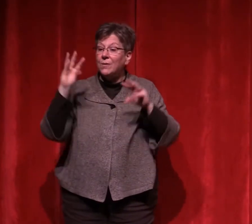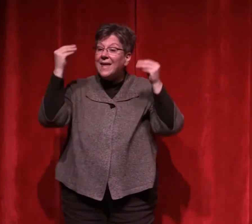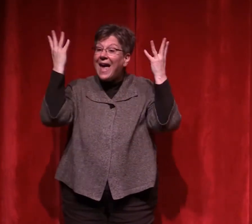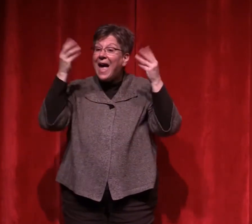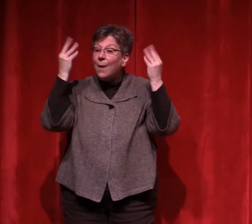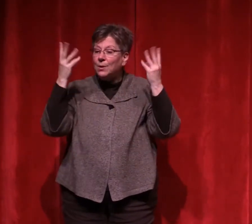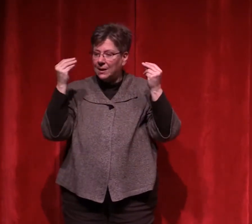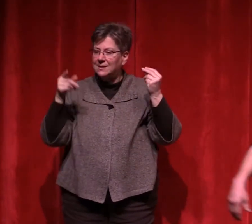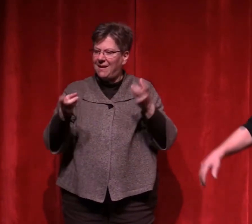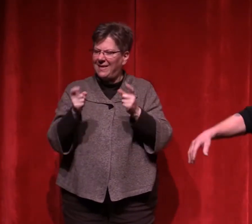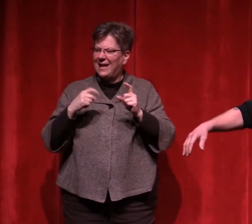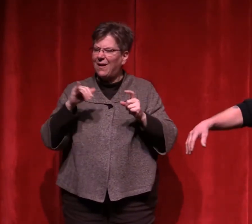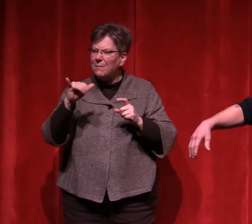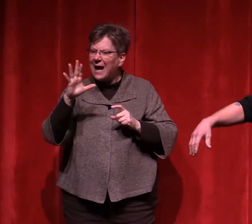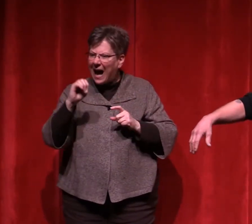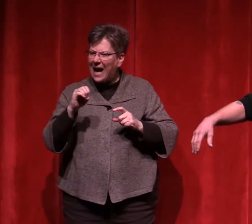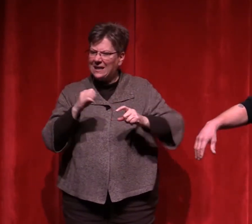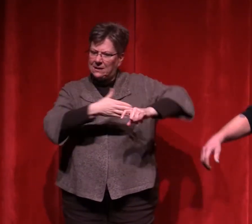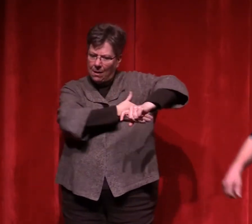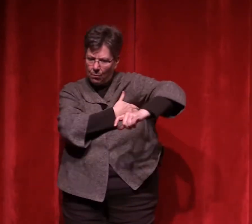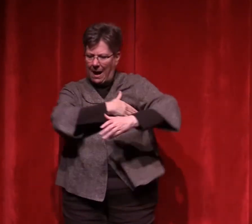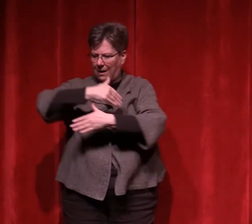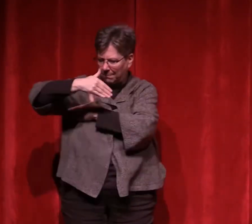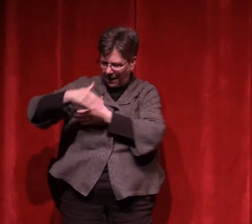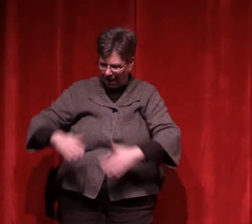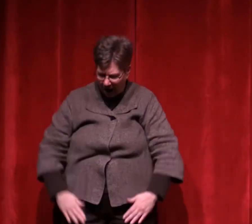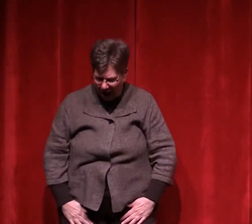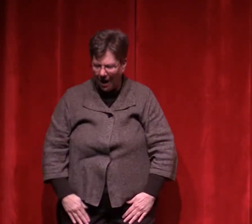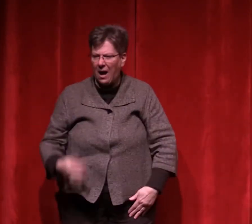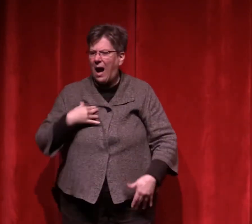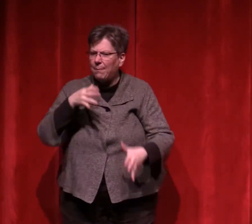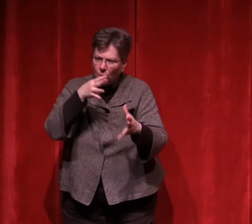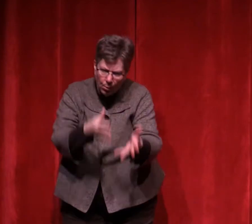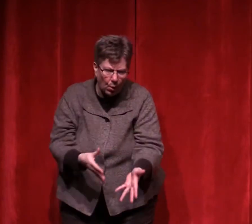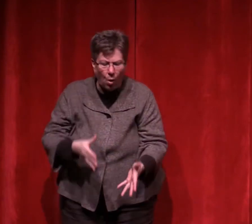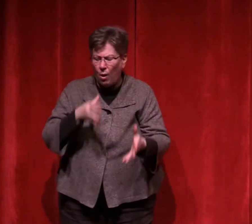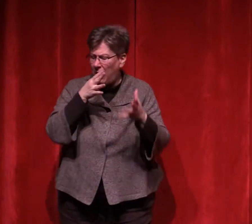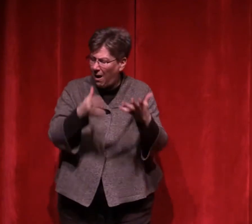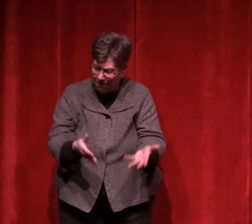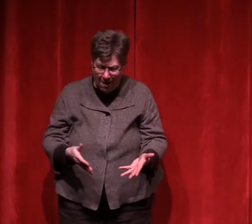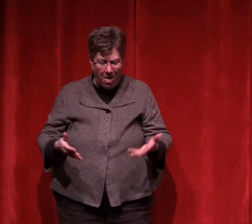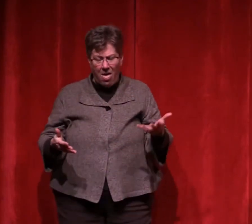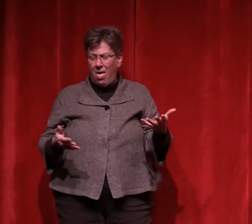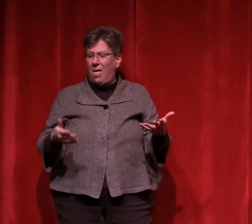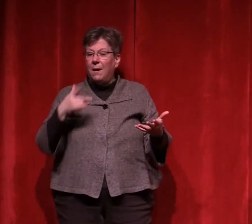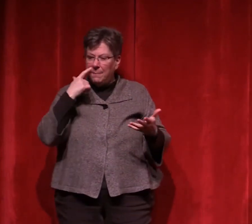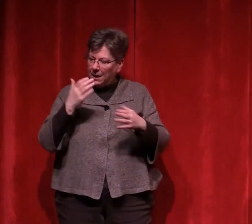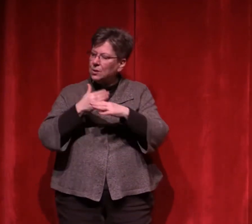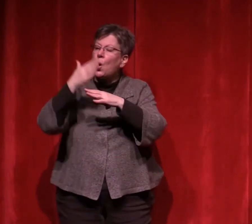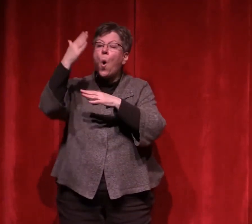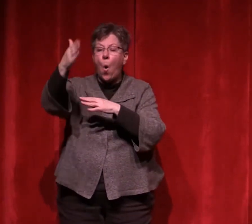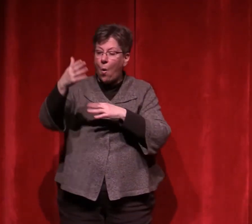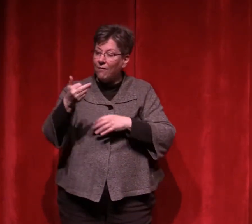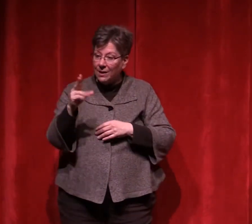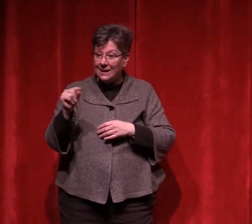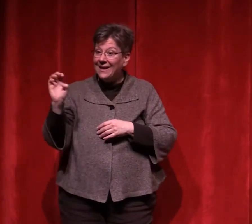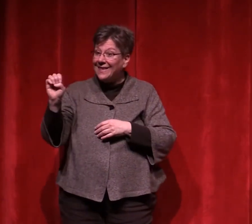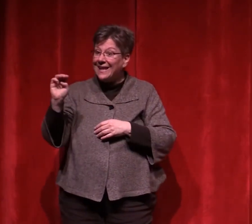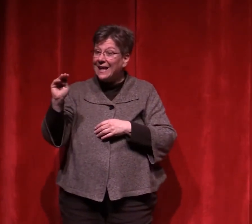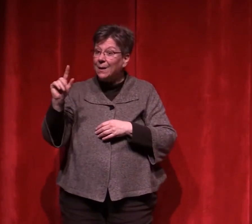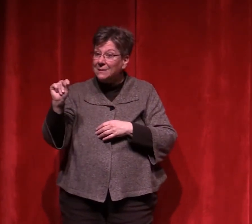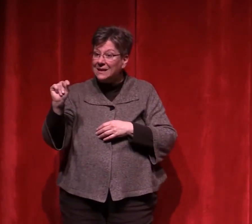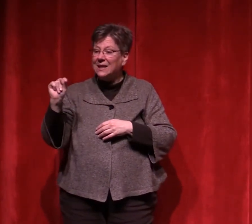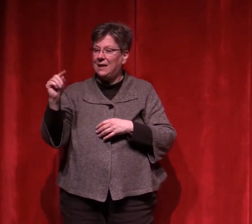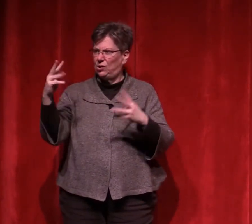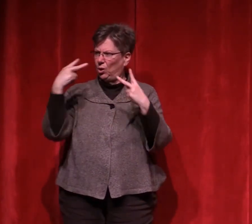my armpits and my groin, throwing up in the barf pail there, and the EMTs are looking at me, blood